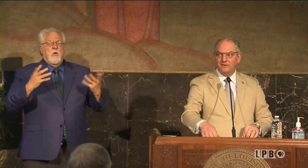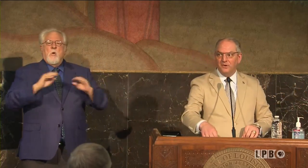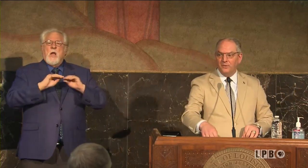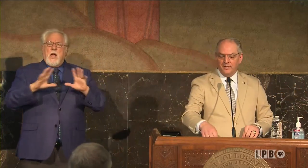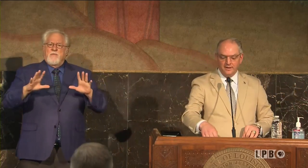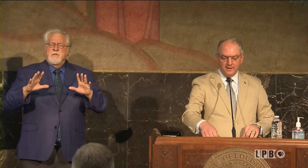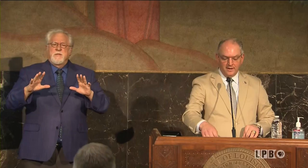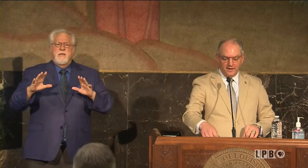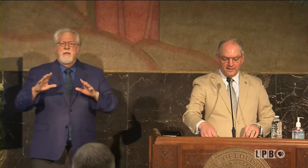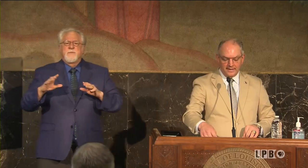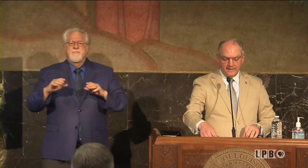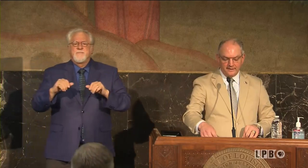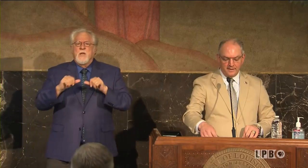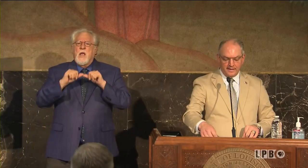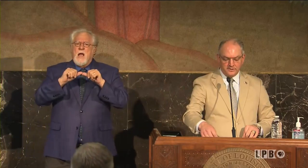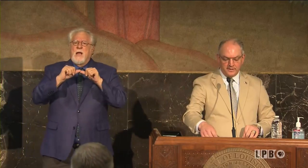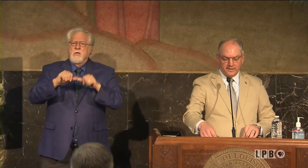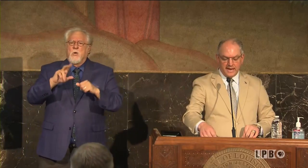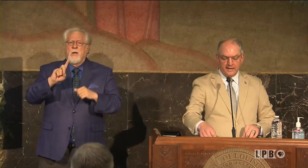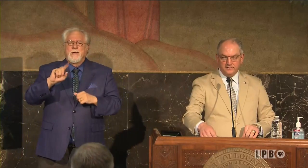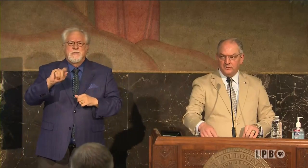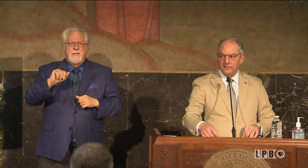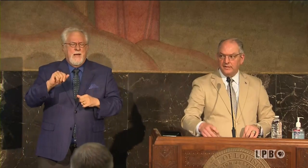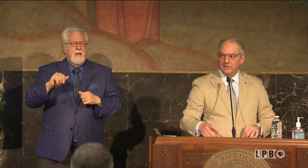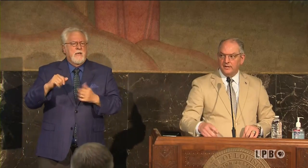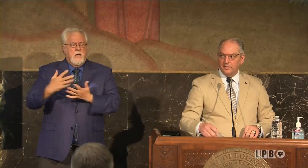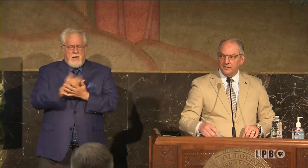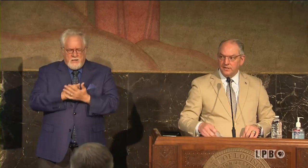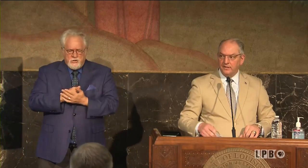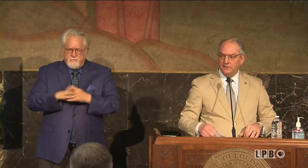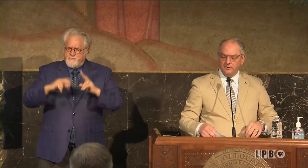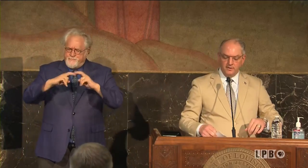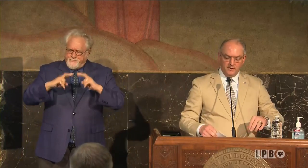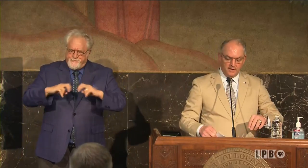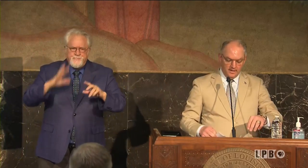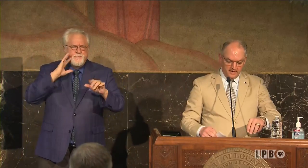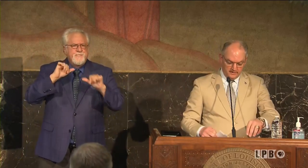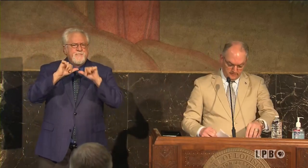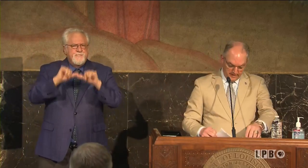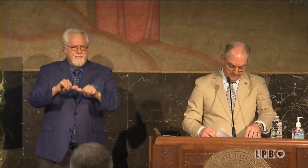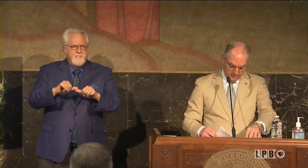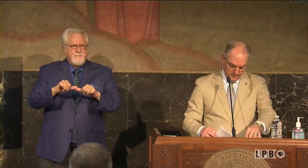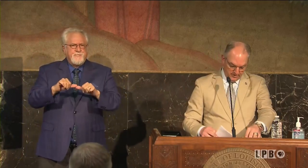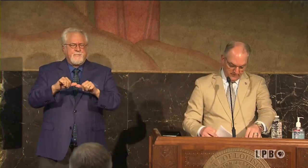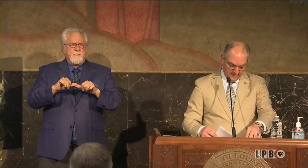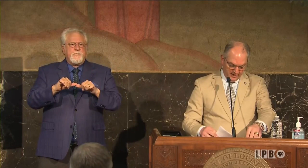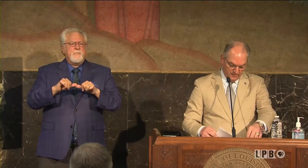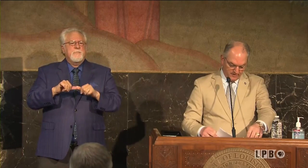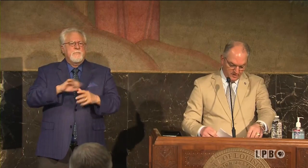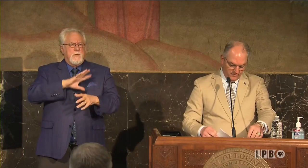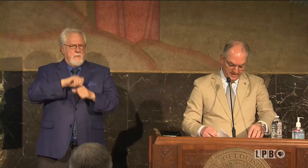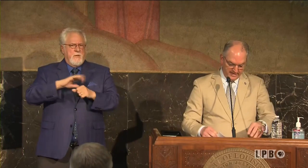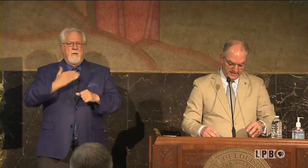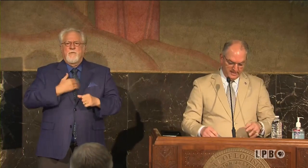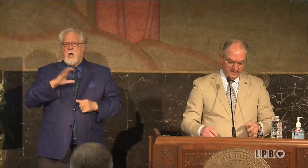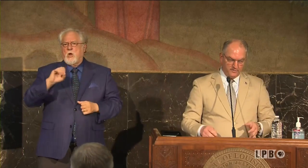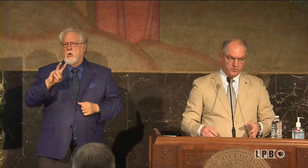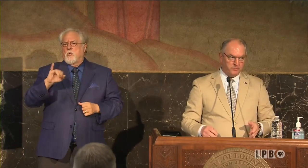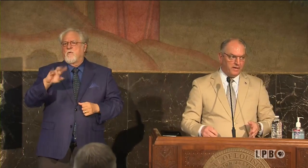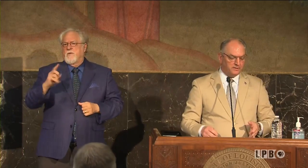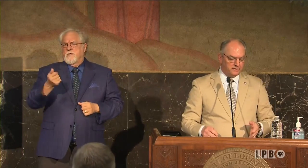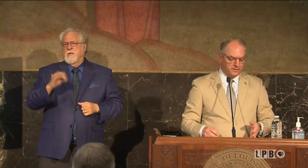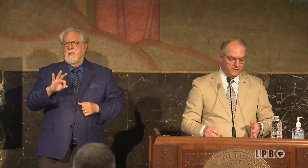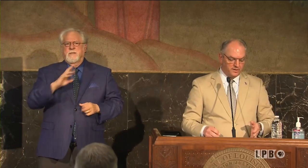obviously, ongoing data collection and analysis is going to continue to be a part of our